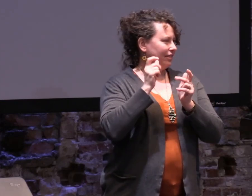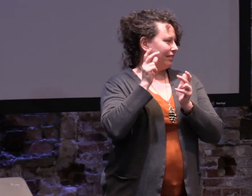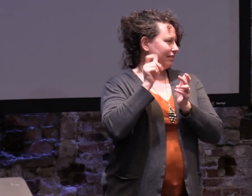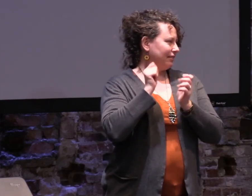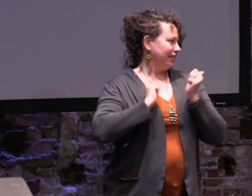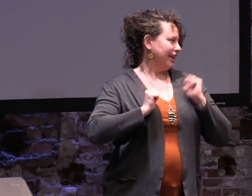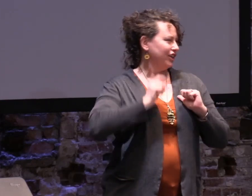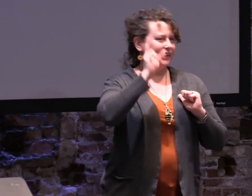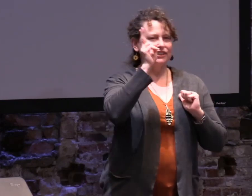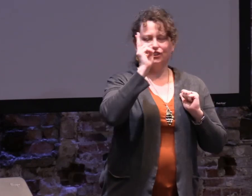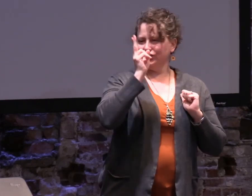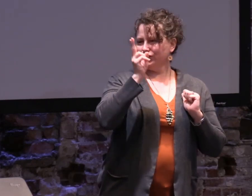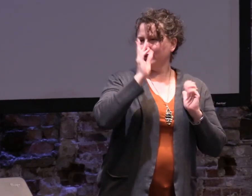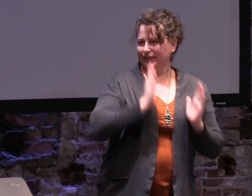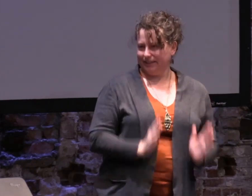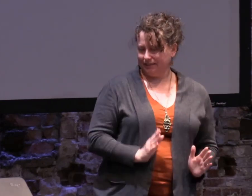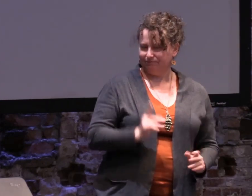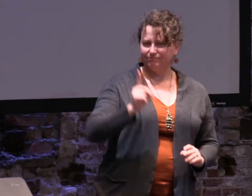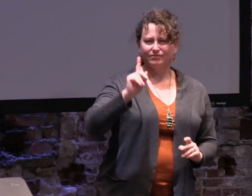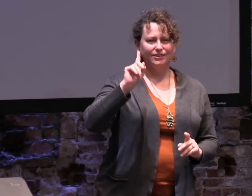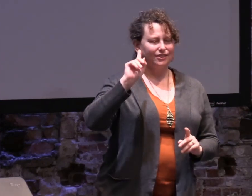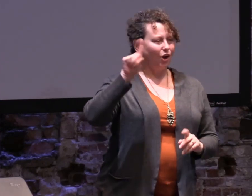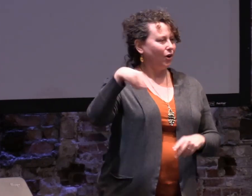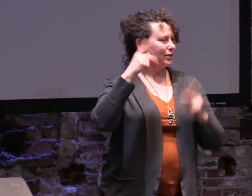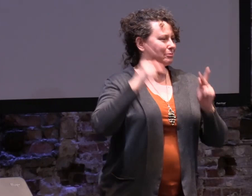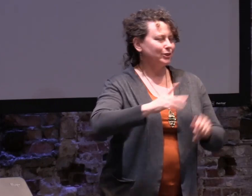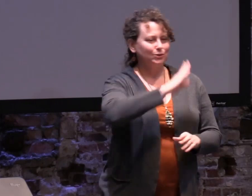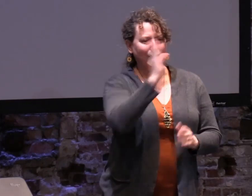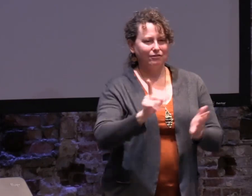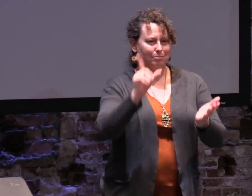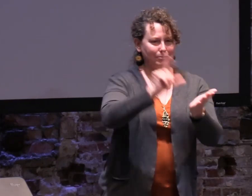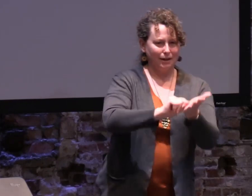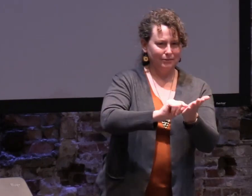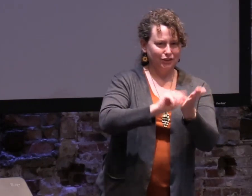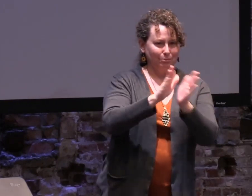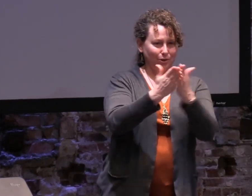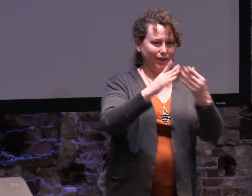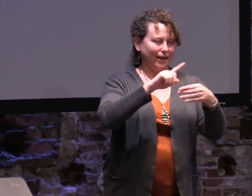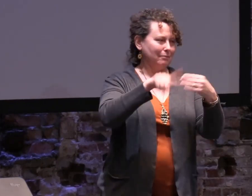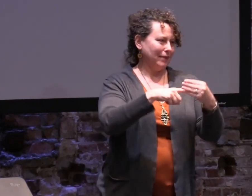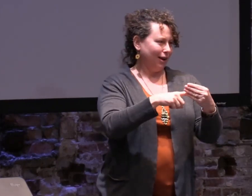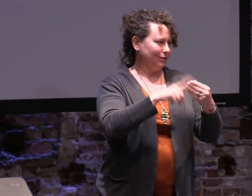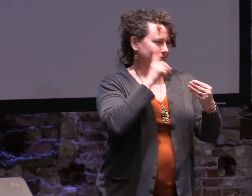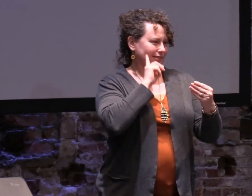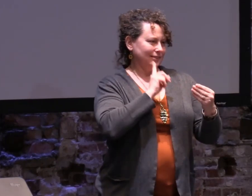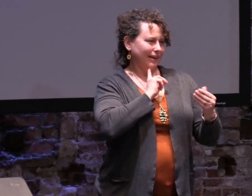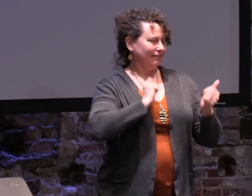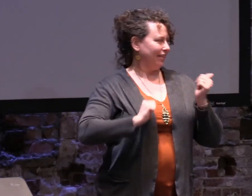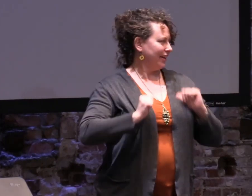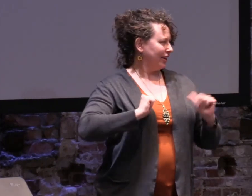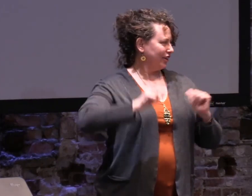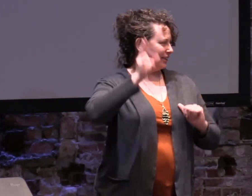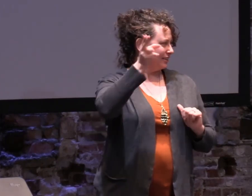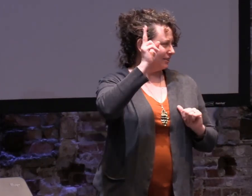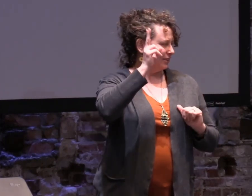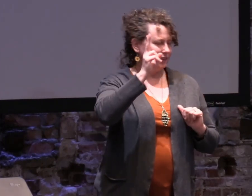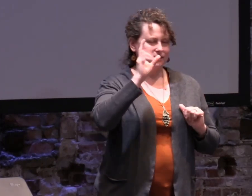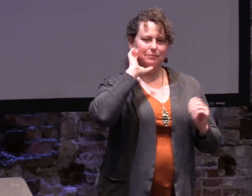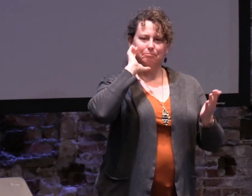Steve Baldwin is an actor, historian, a person who had not published a book about deaf